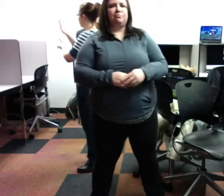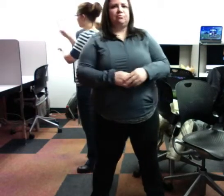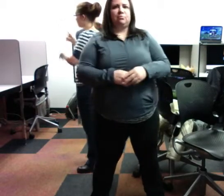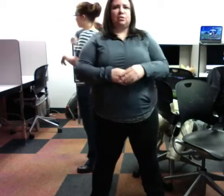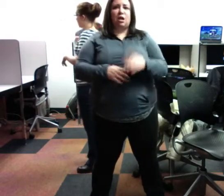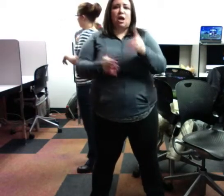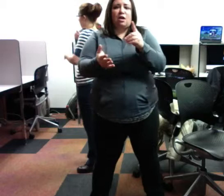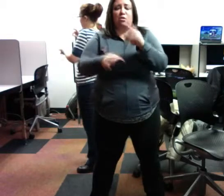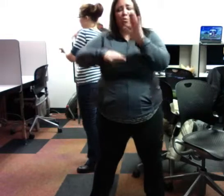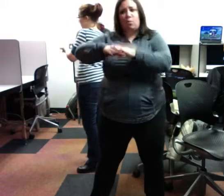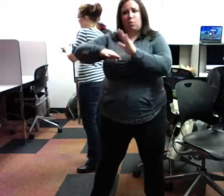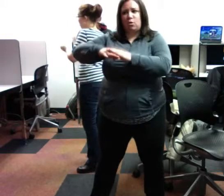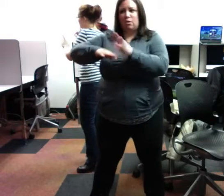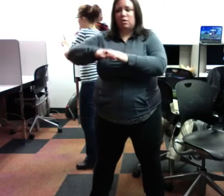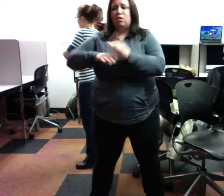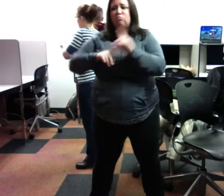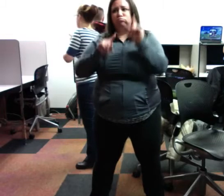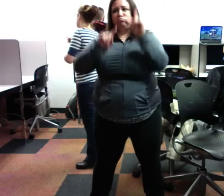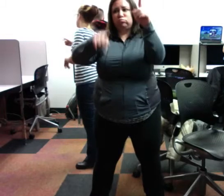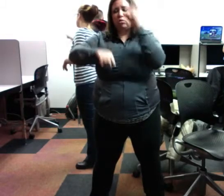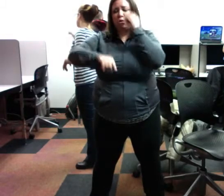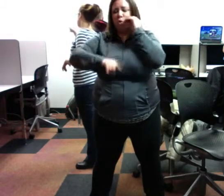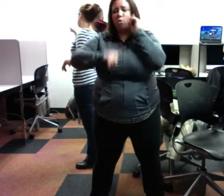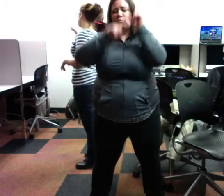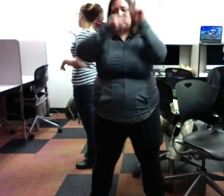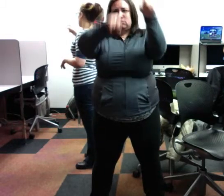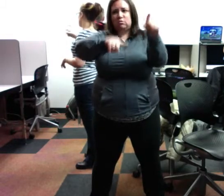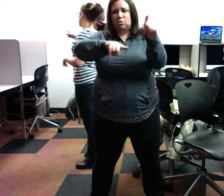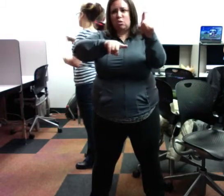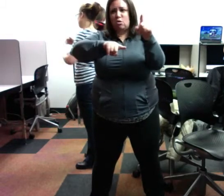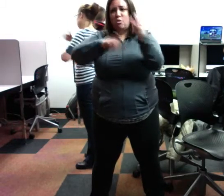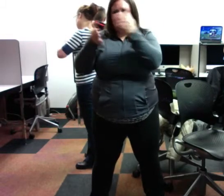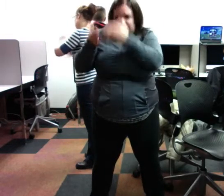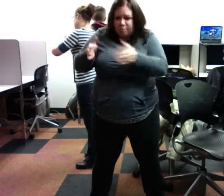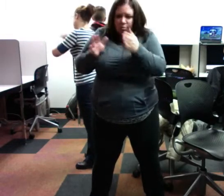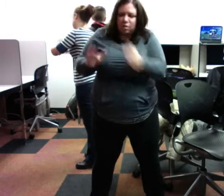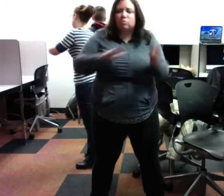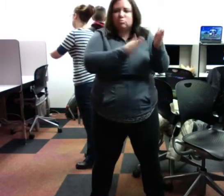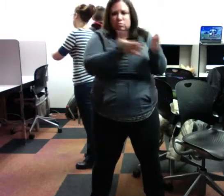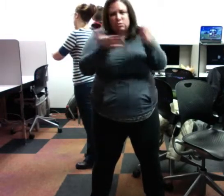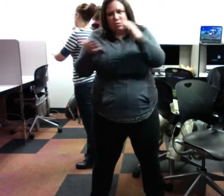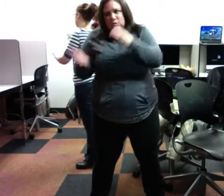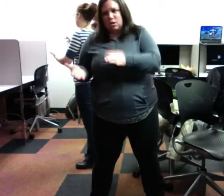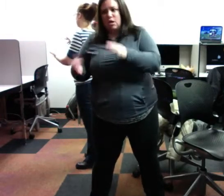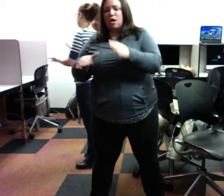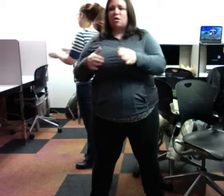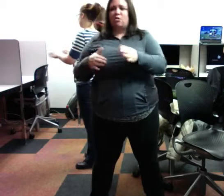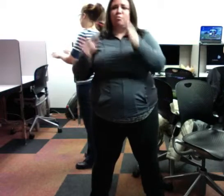in order, which is doctor's code for prepare to die. It means to try and tell your kids